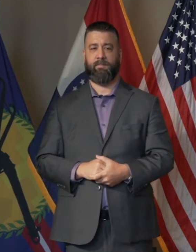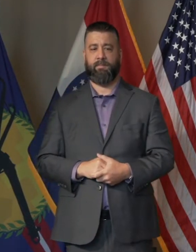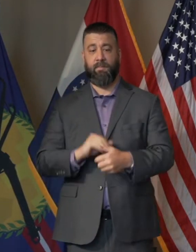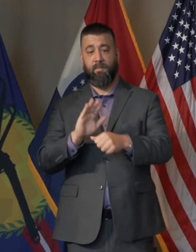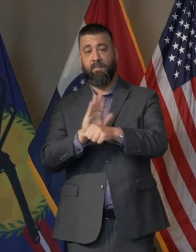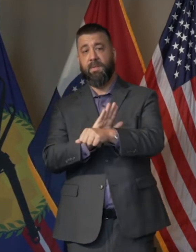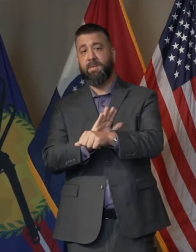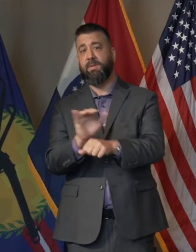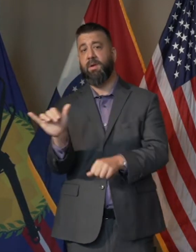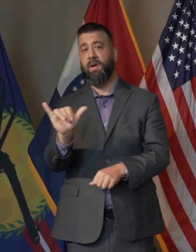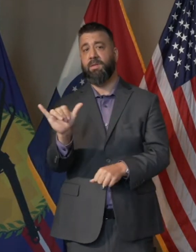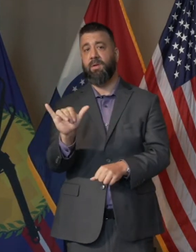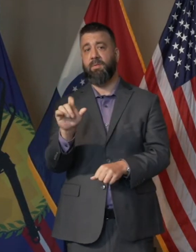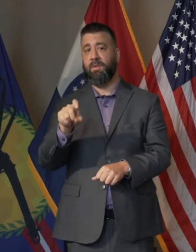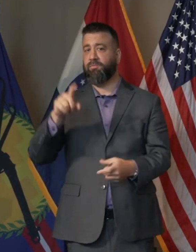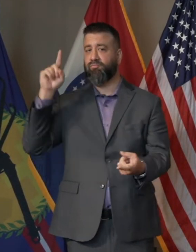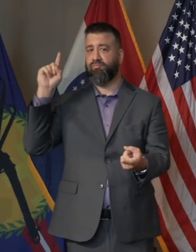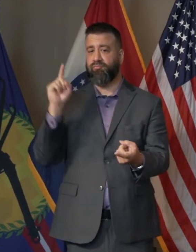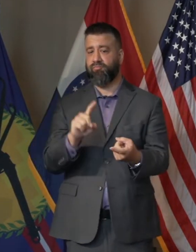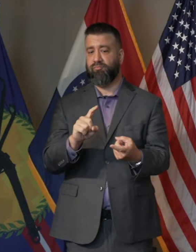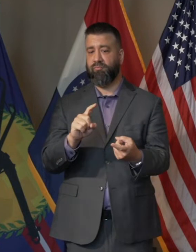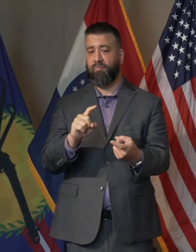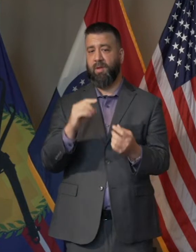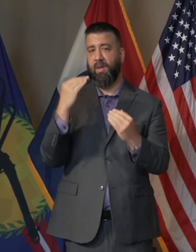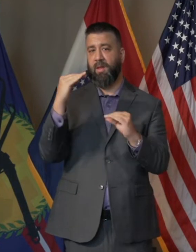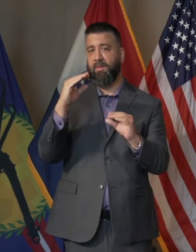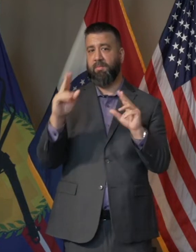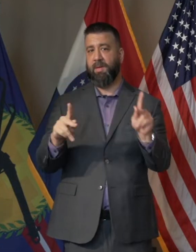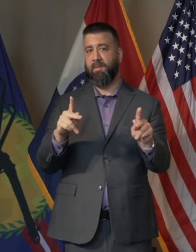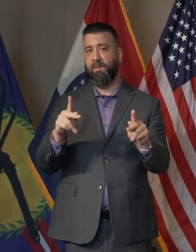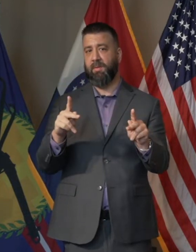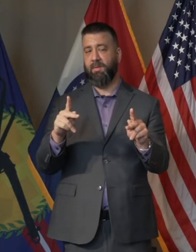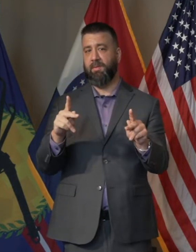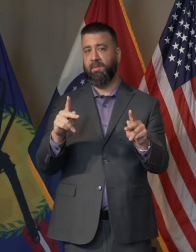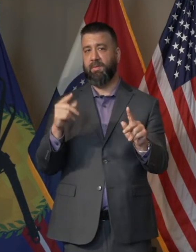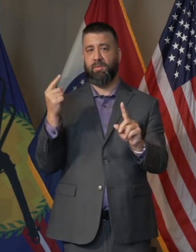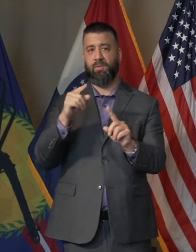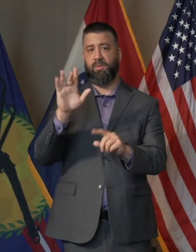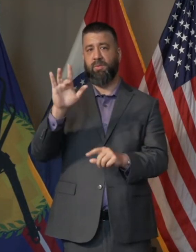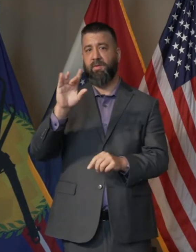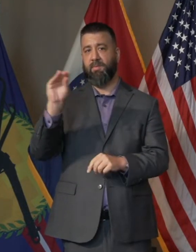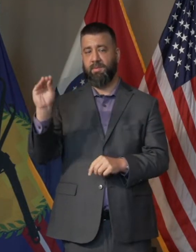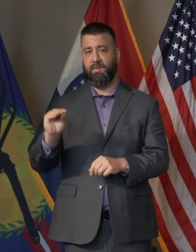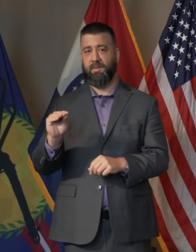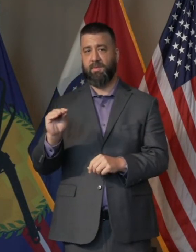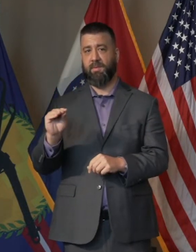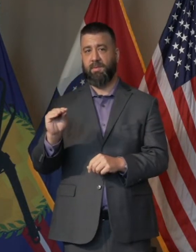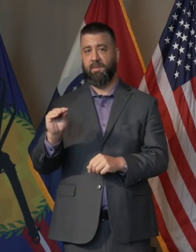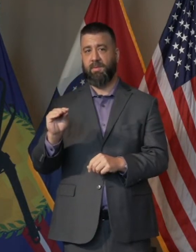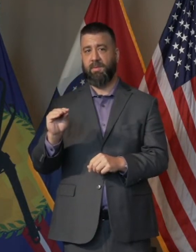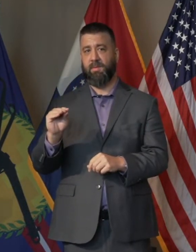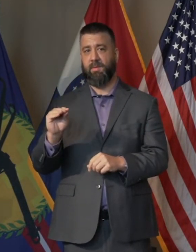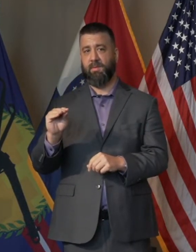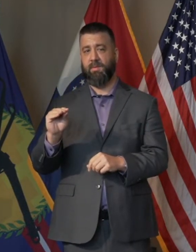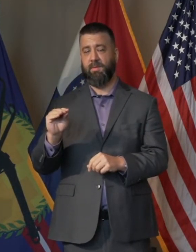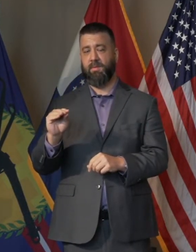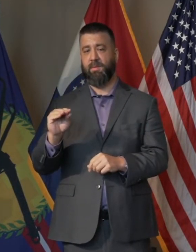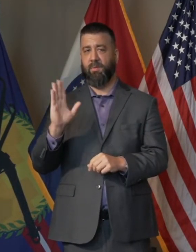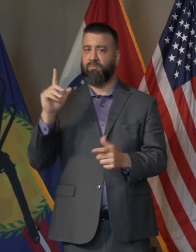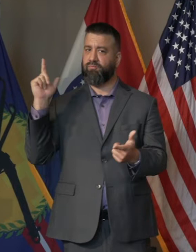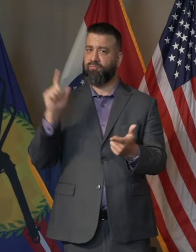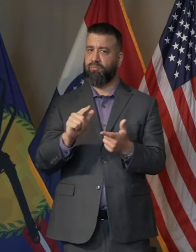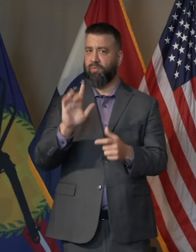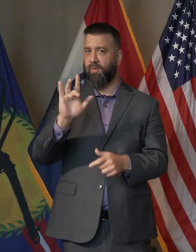Businesses must also reduce their capacity to 50%, as identified by the fire code, down to